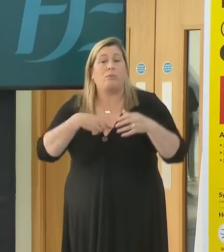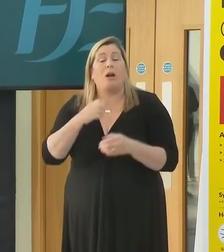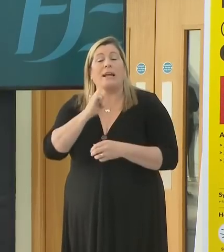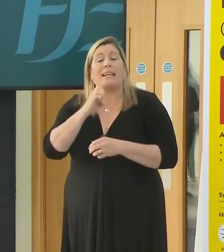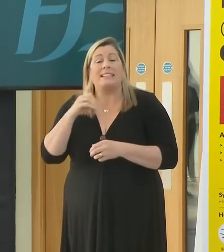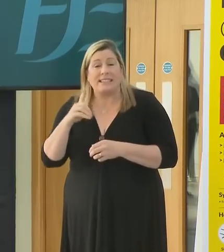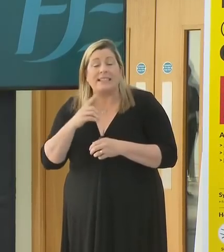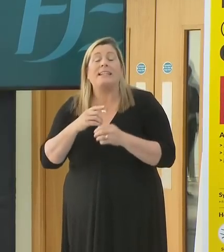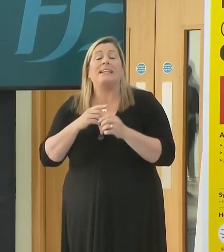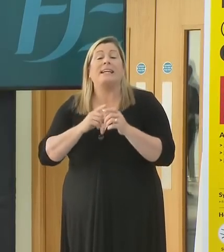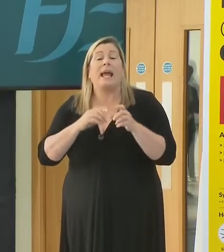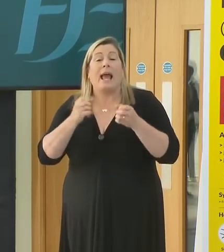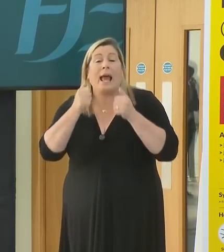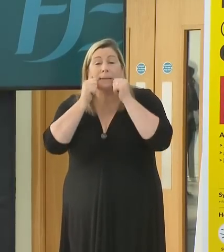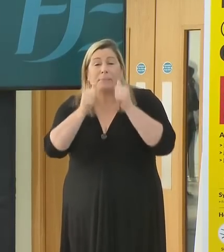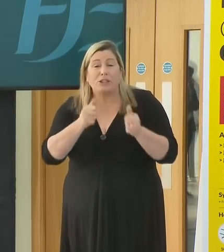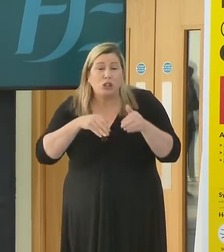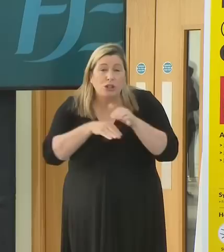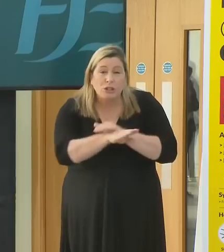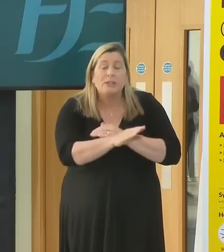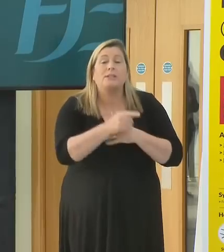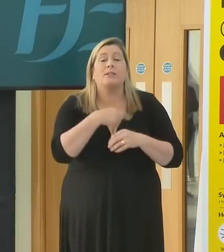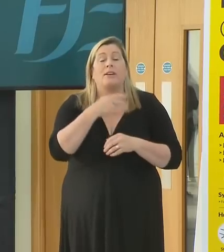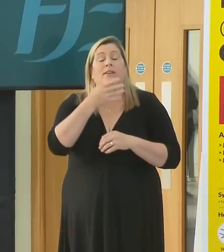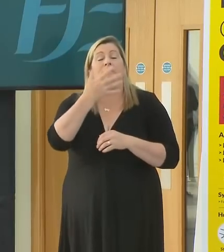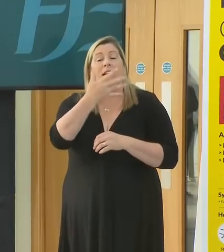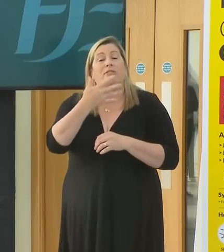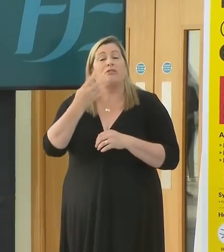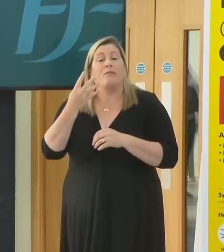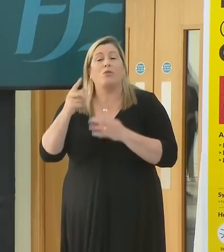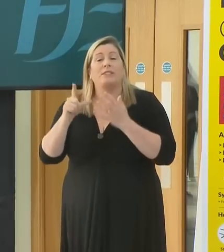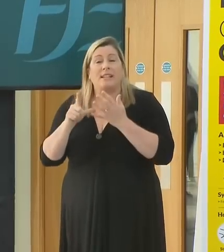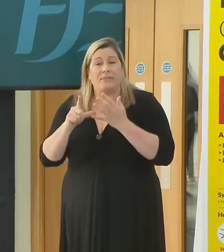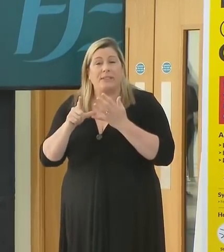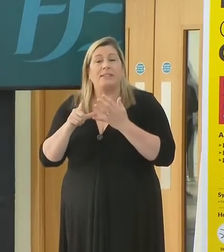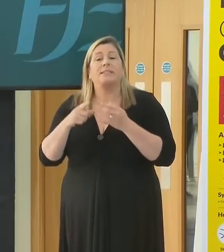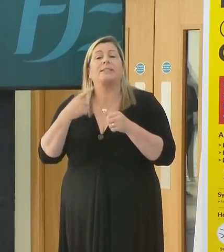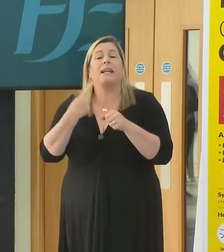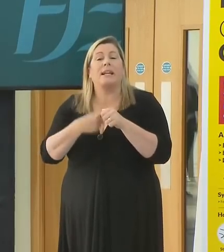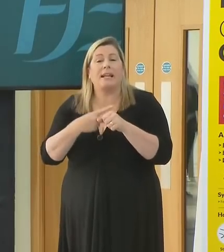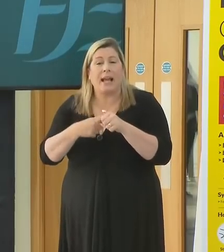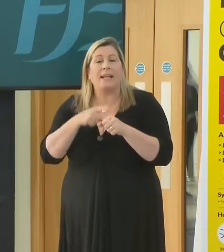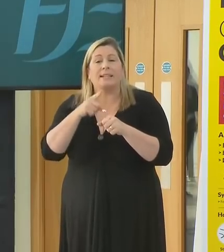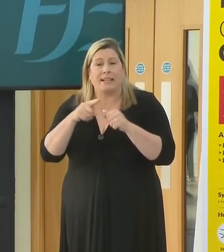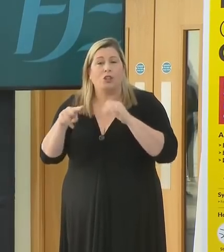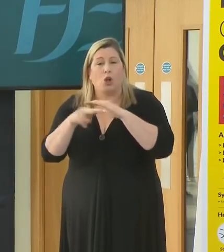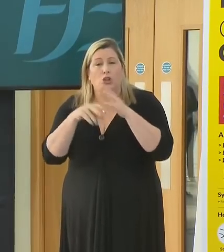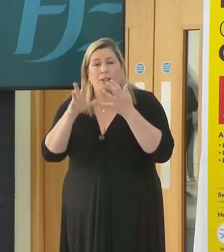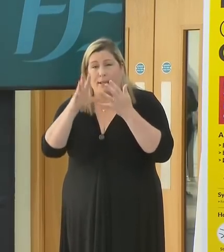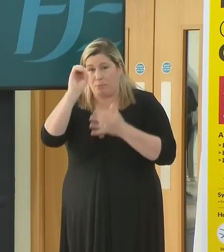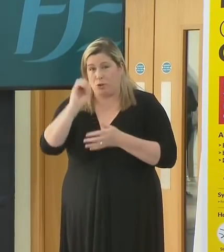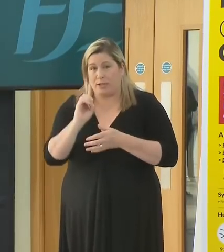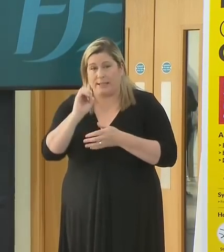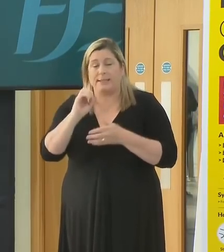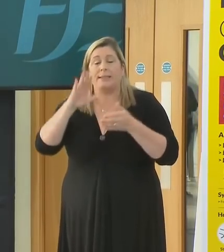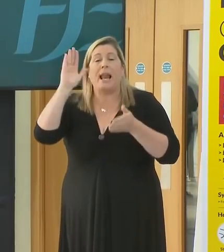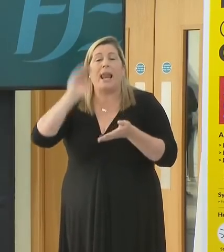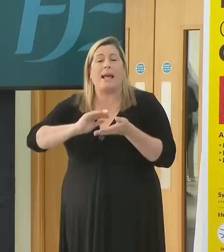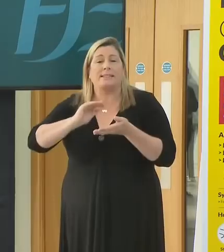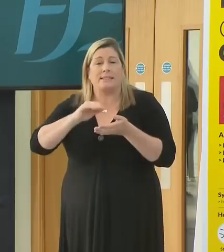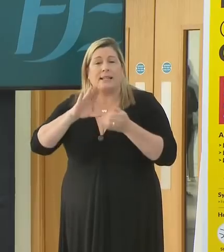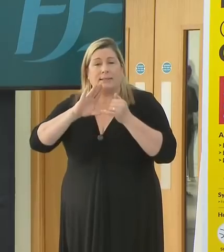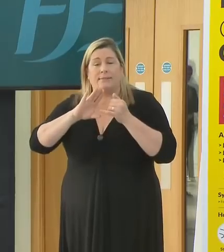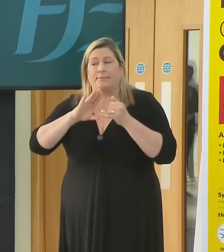by 2.2% to 5,847, and again that is now under 10% less than last